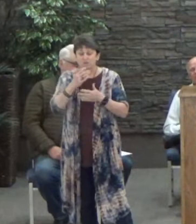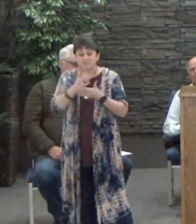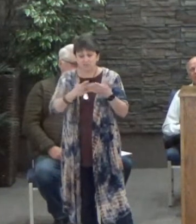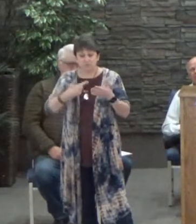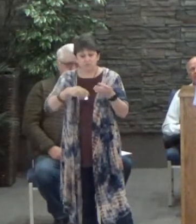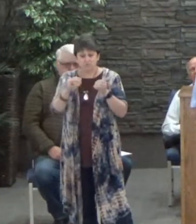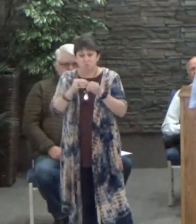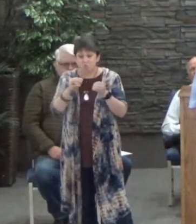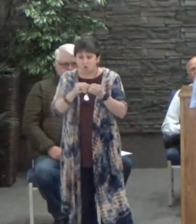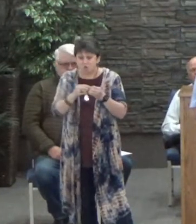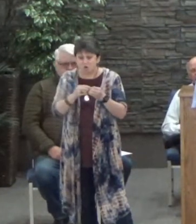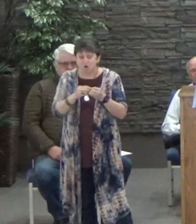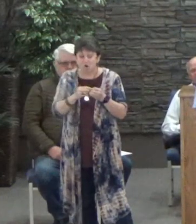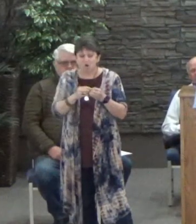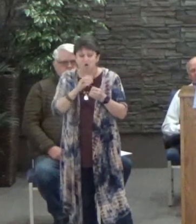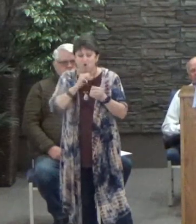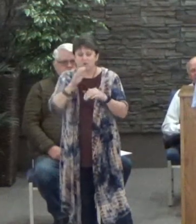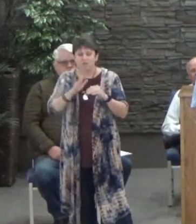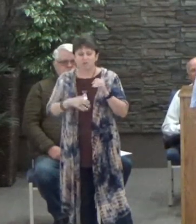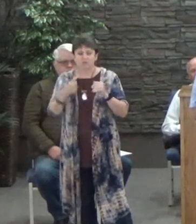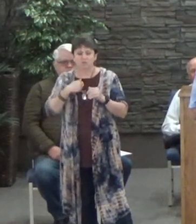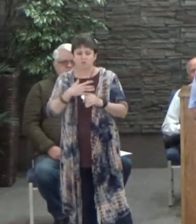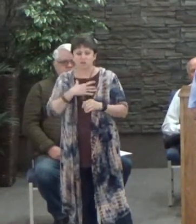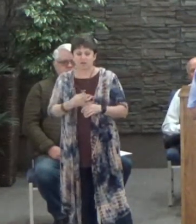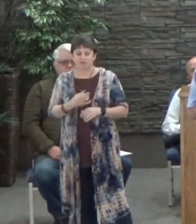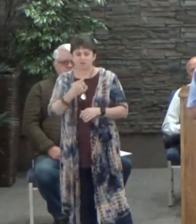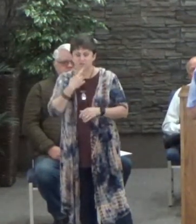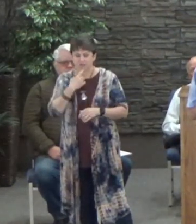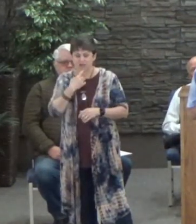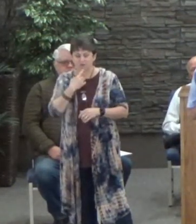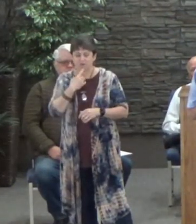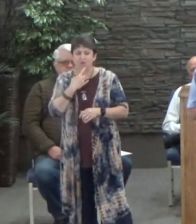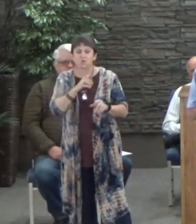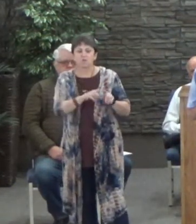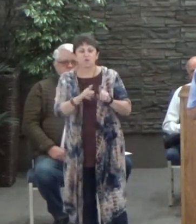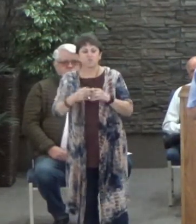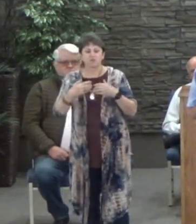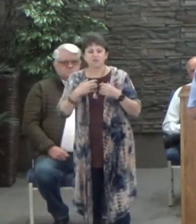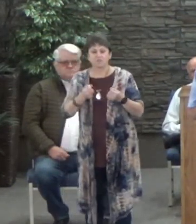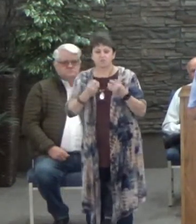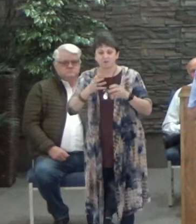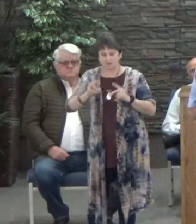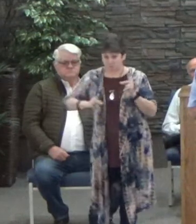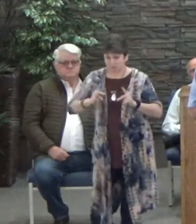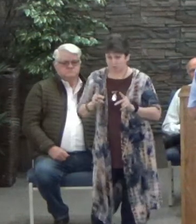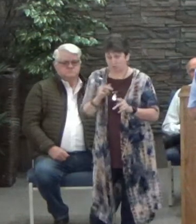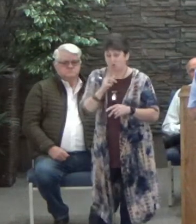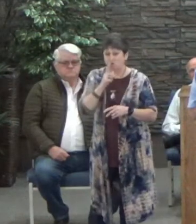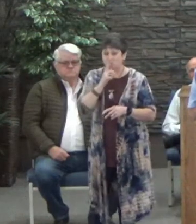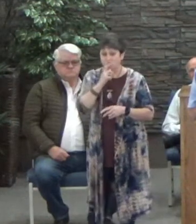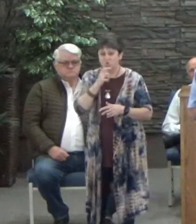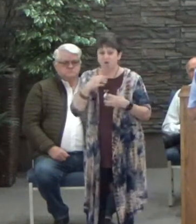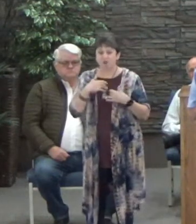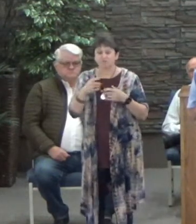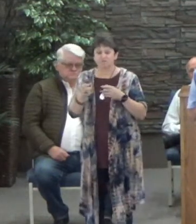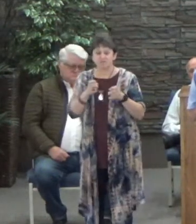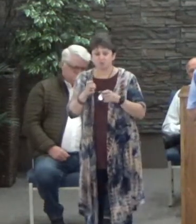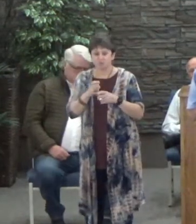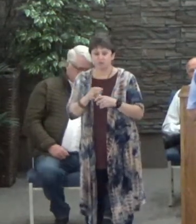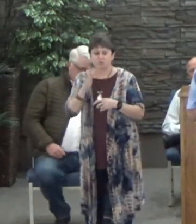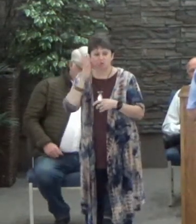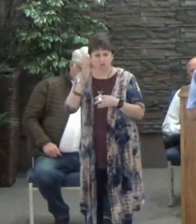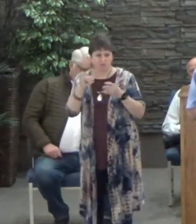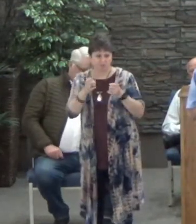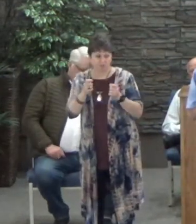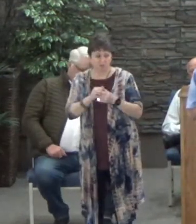us a lot older than we'd like to admit. We also have a number of people who have dealt with or are